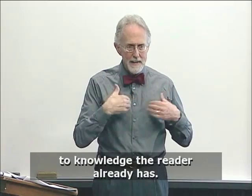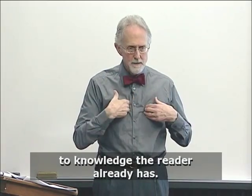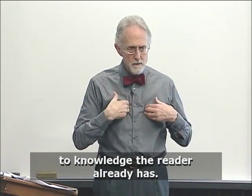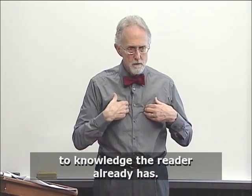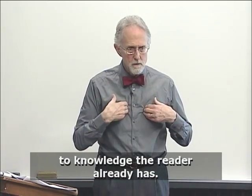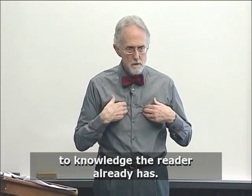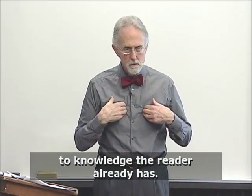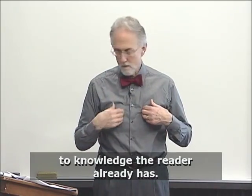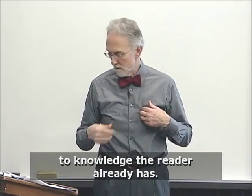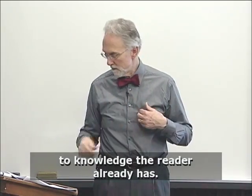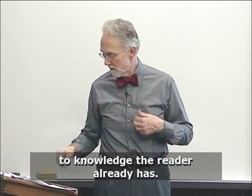has.